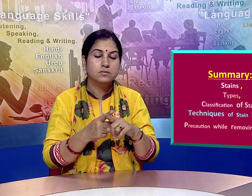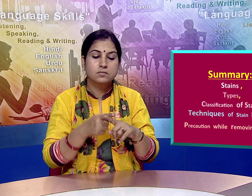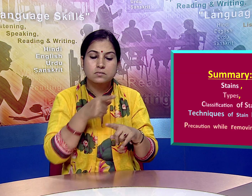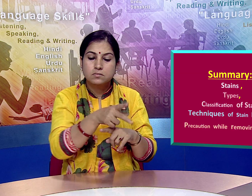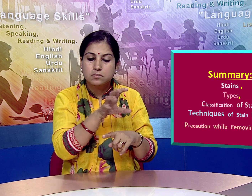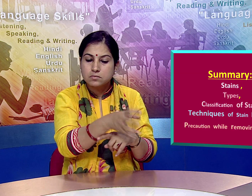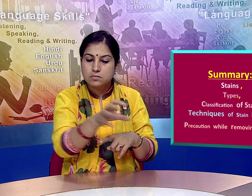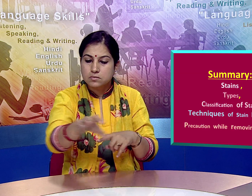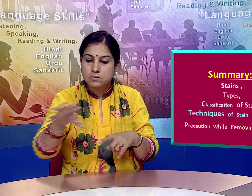classification,